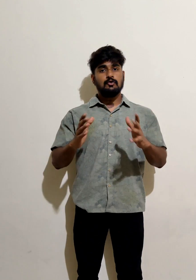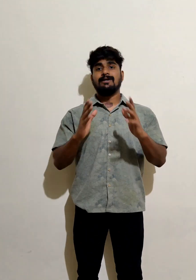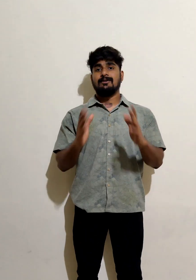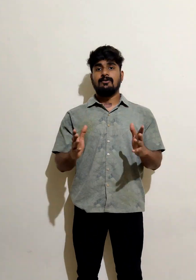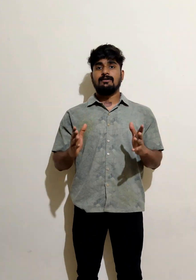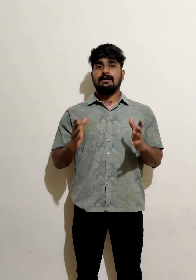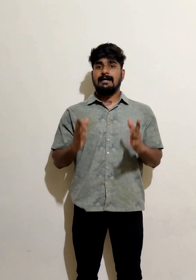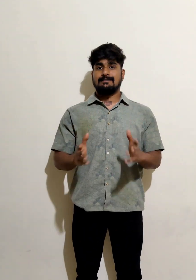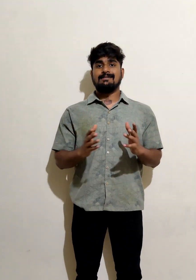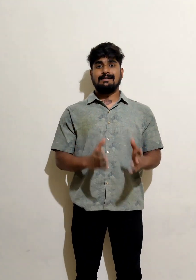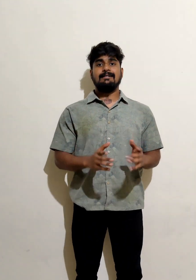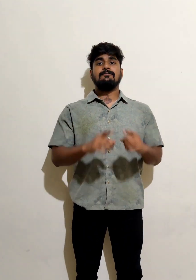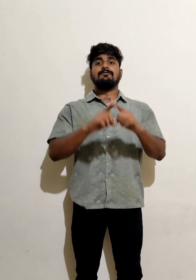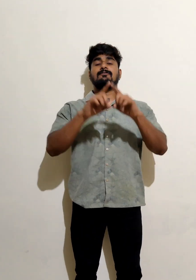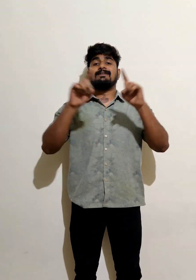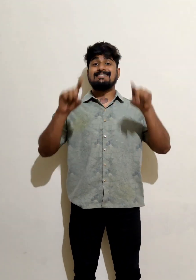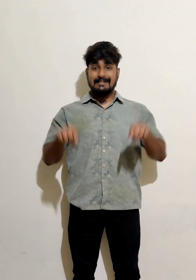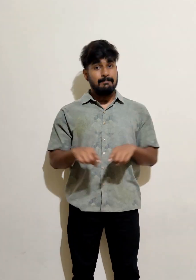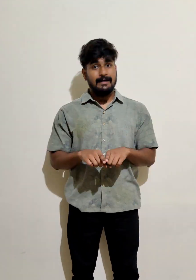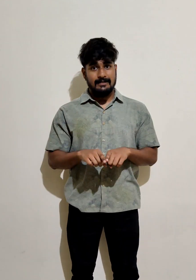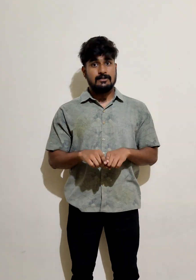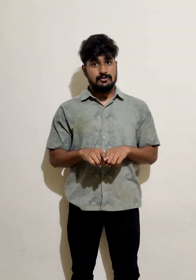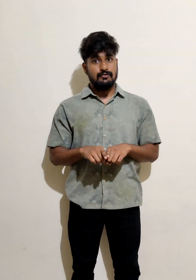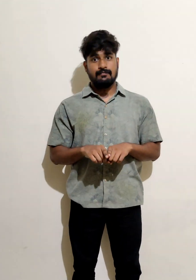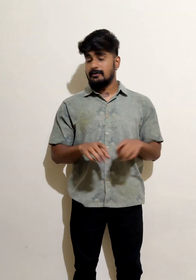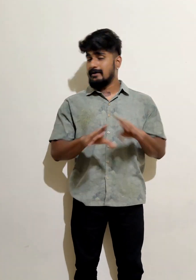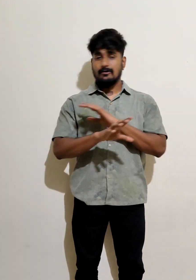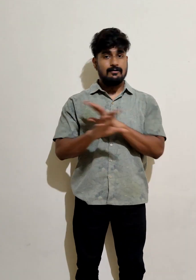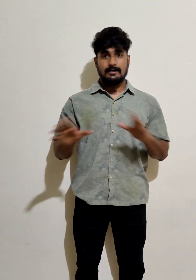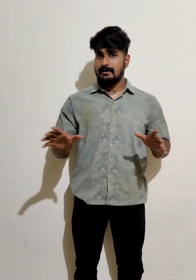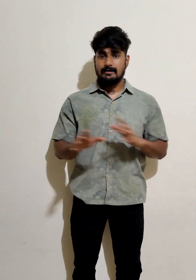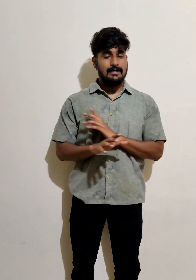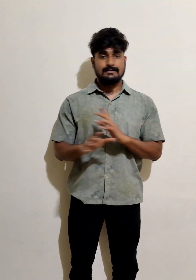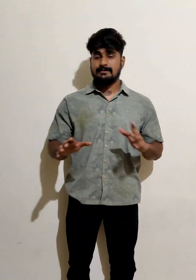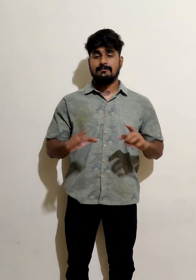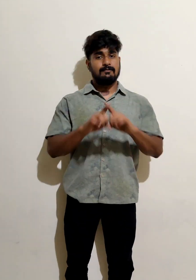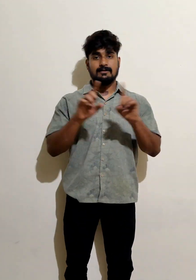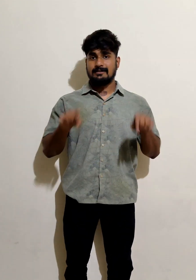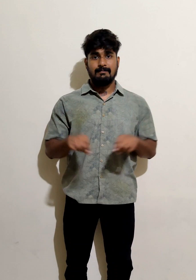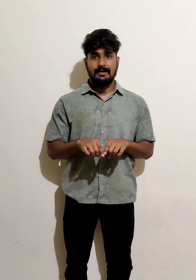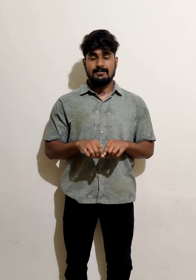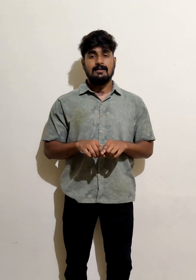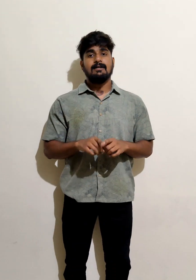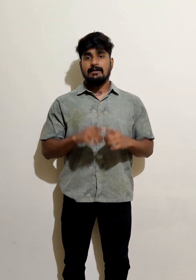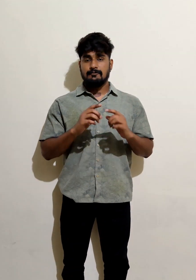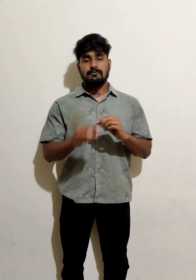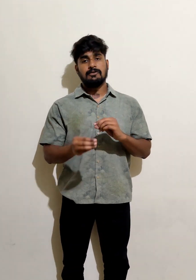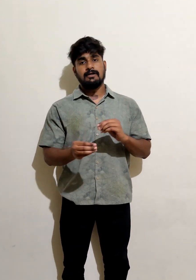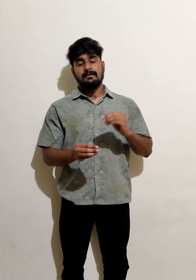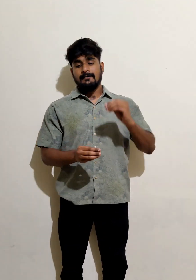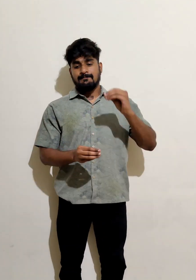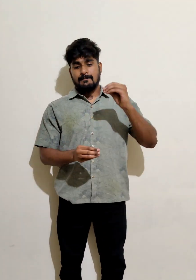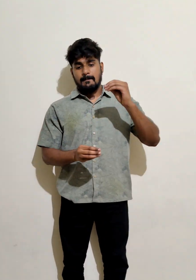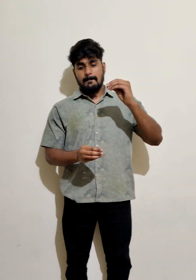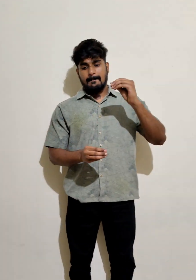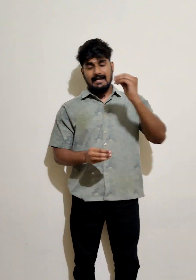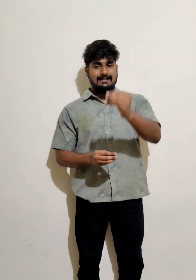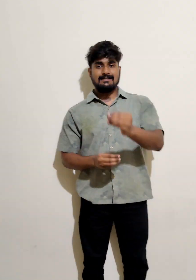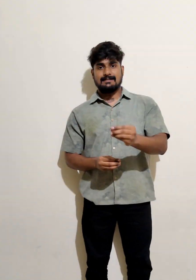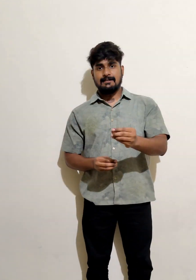you cannot access it from the same package also. You cannot access it from the same package. If you wanna access